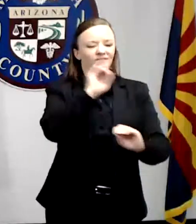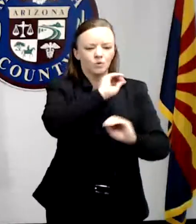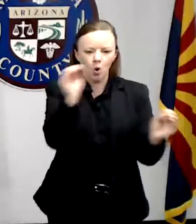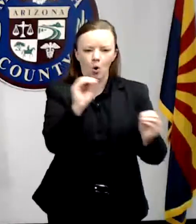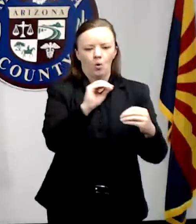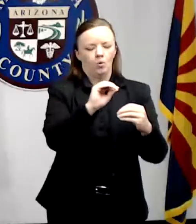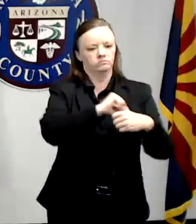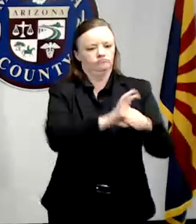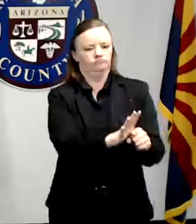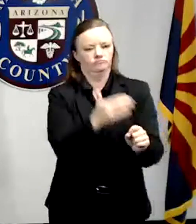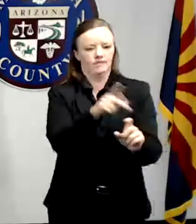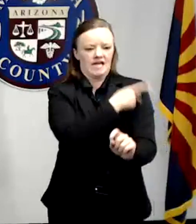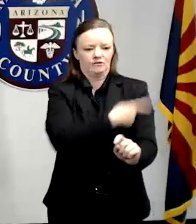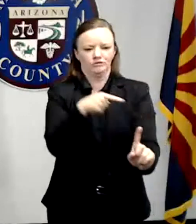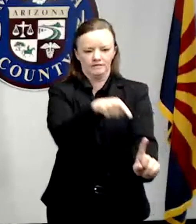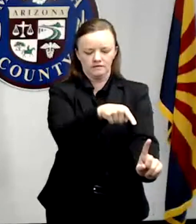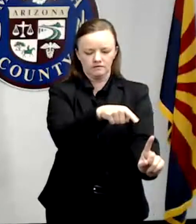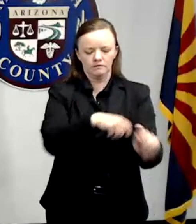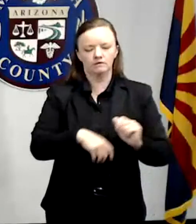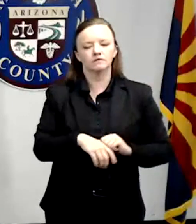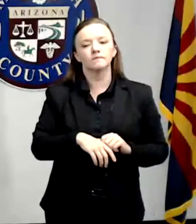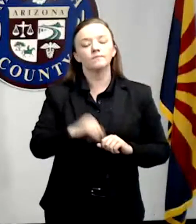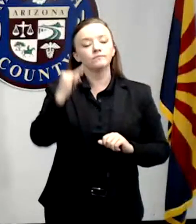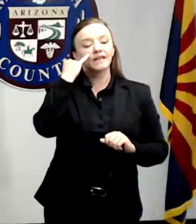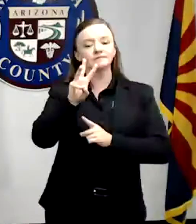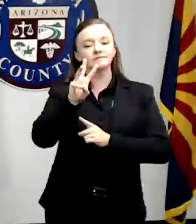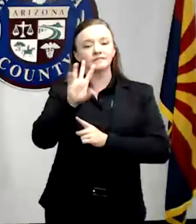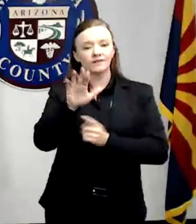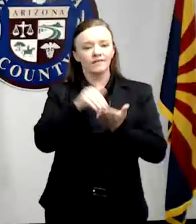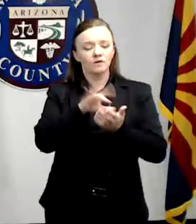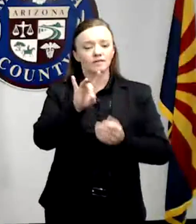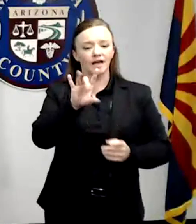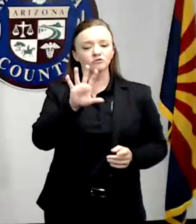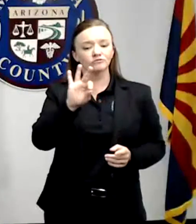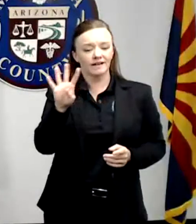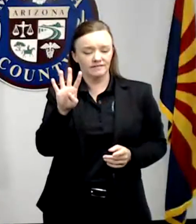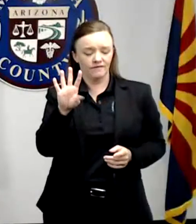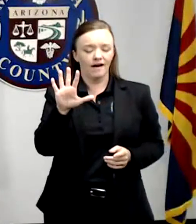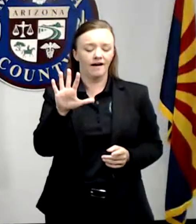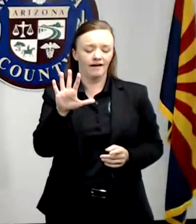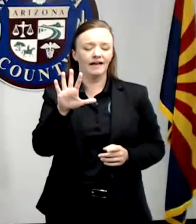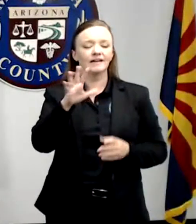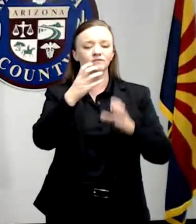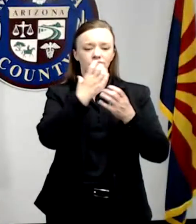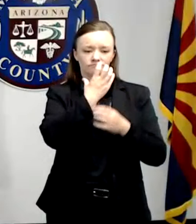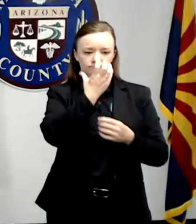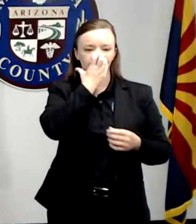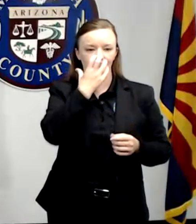unfilled PPE requests are routed to the Arizona State 95 respirators,